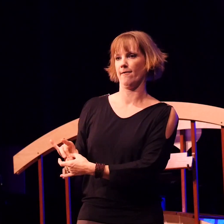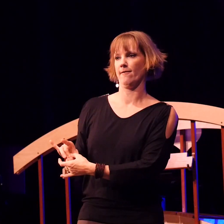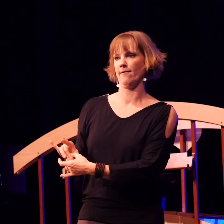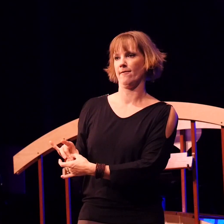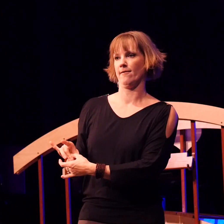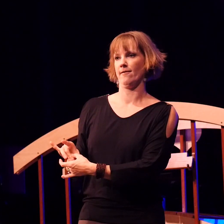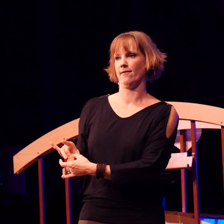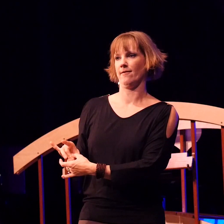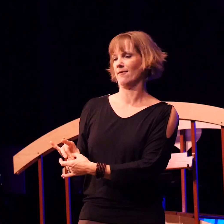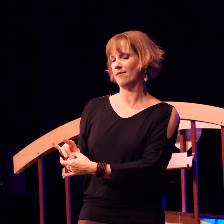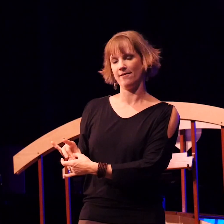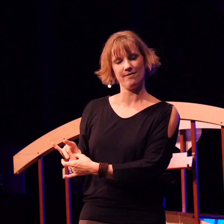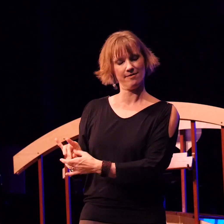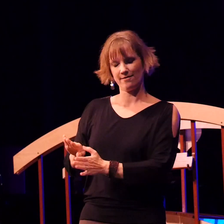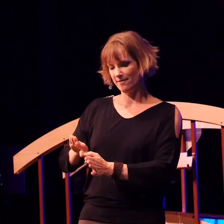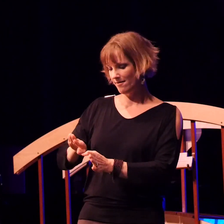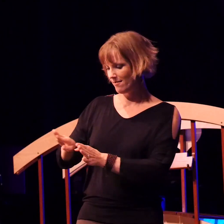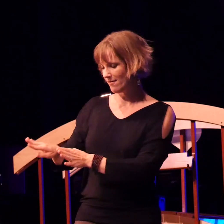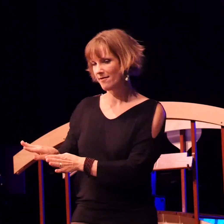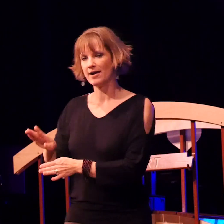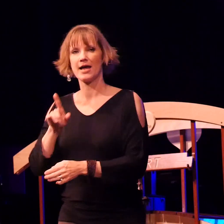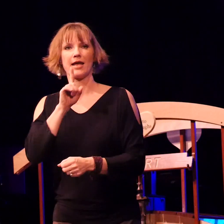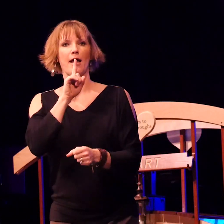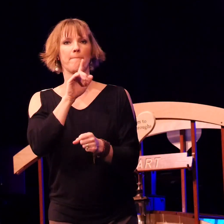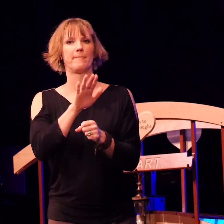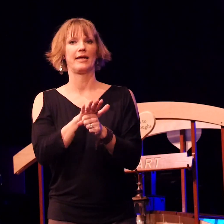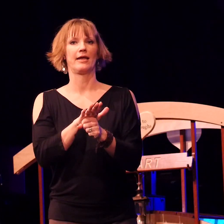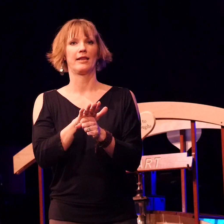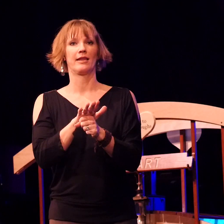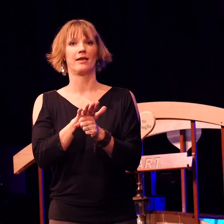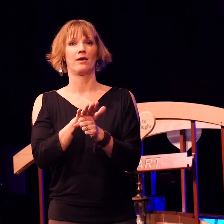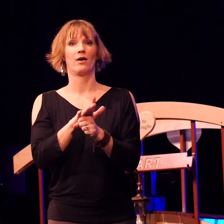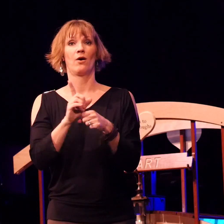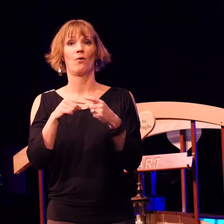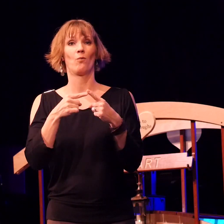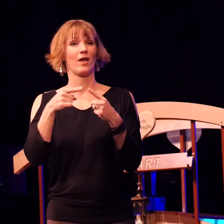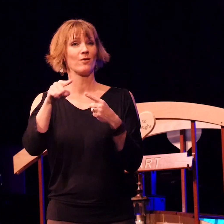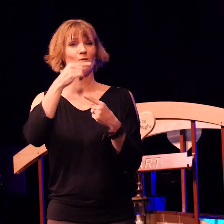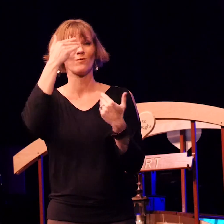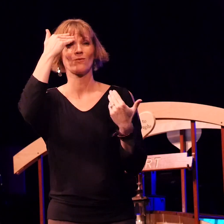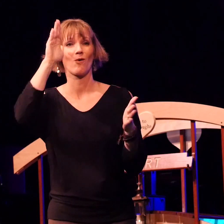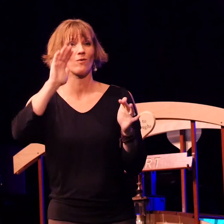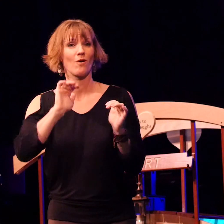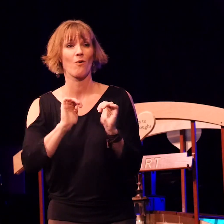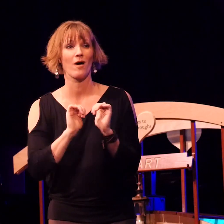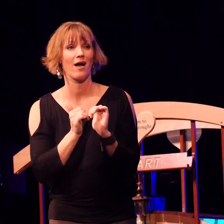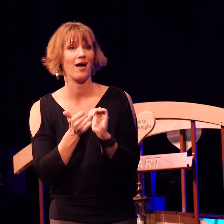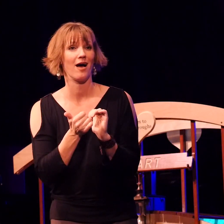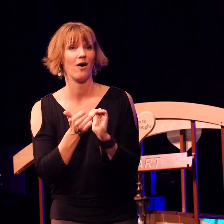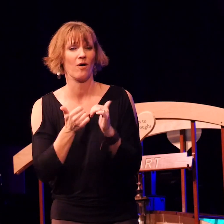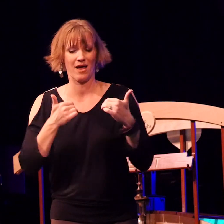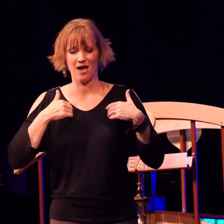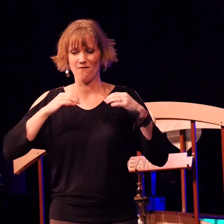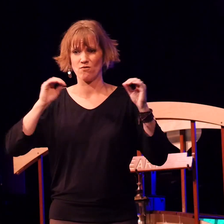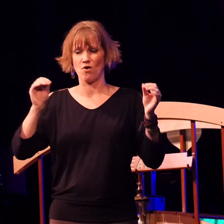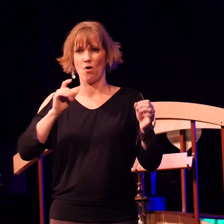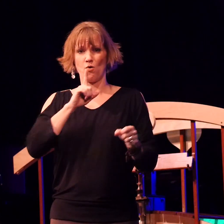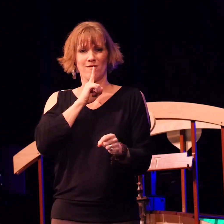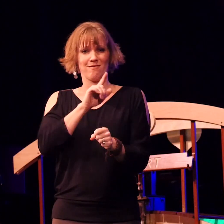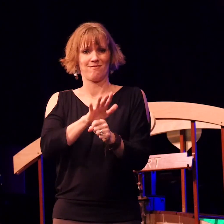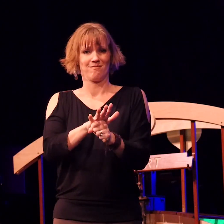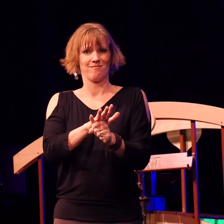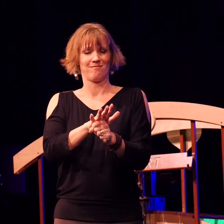But to commit and to do so without even knowing how, without guarantees in this life.